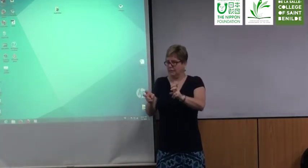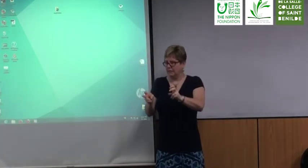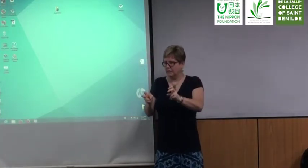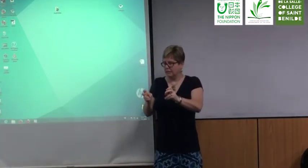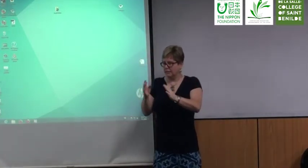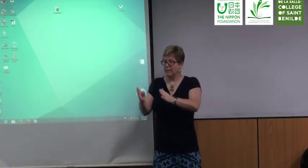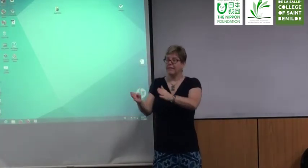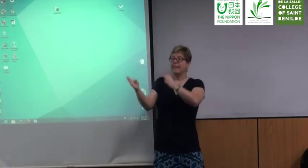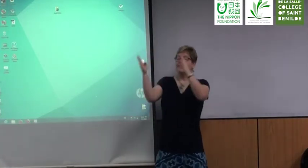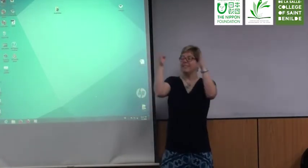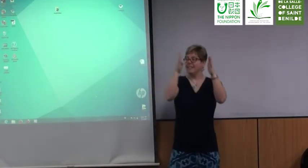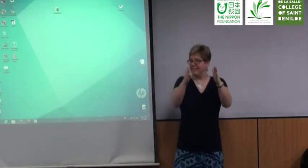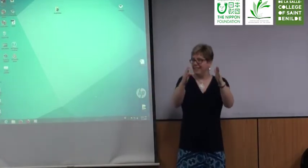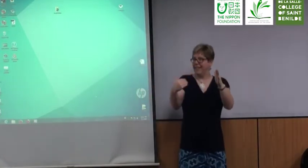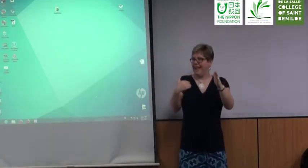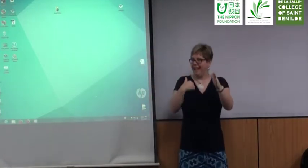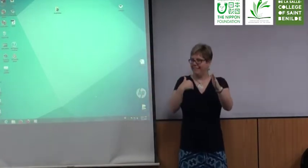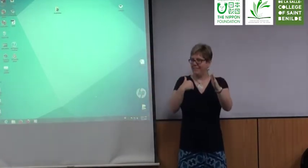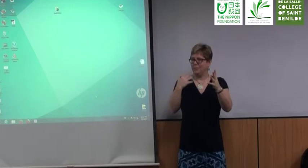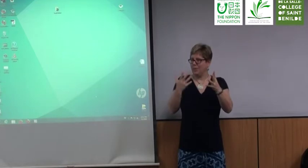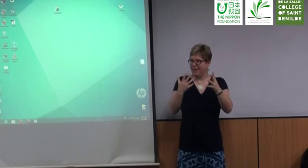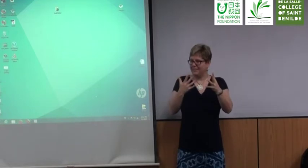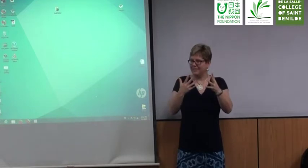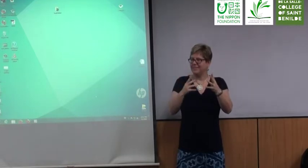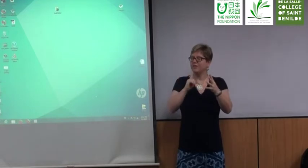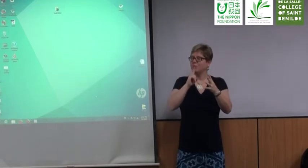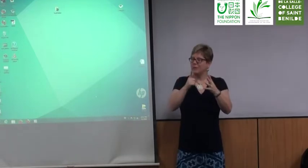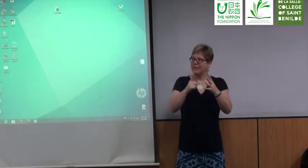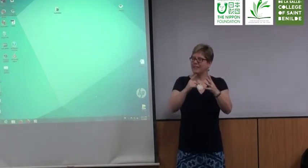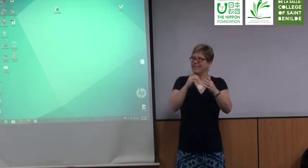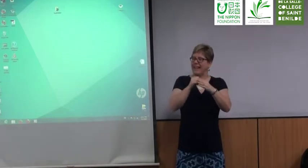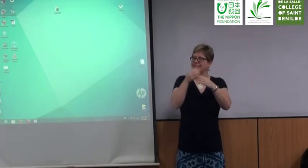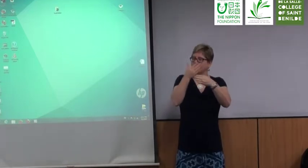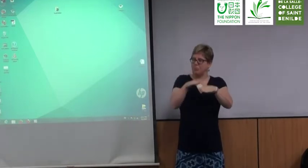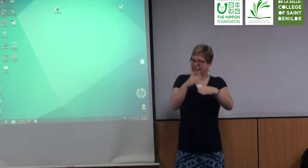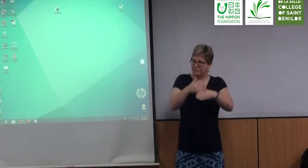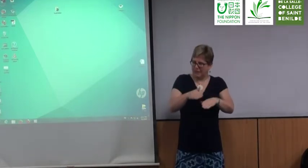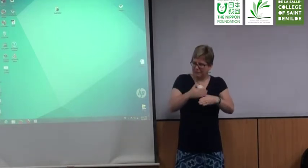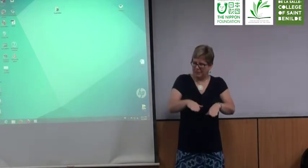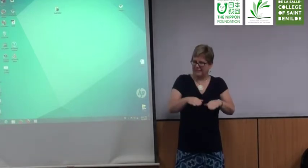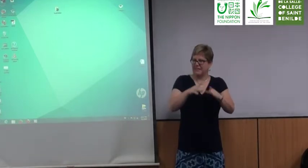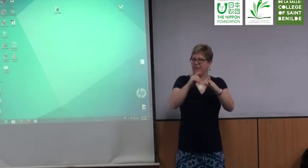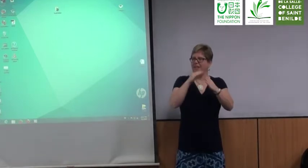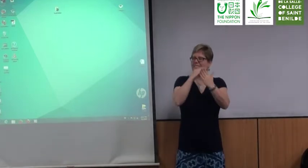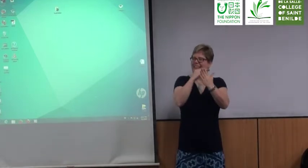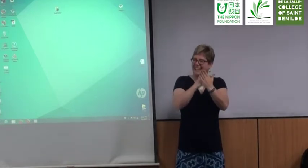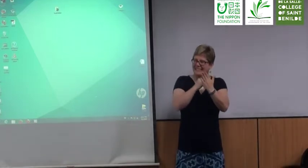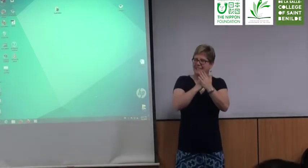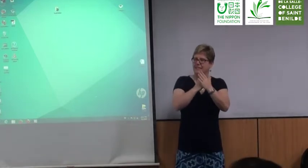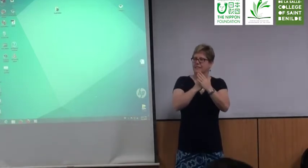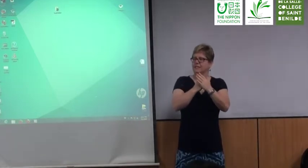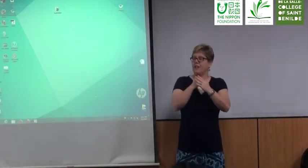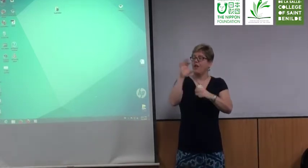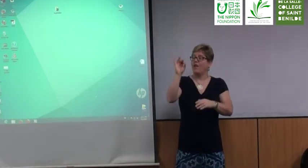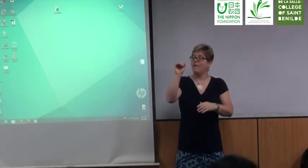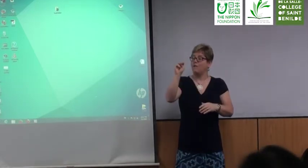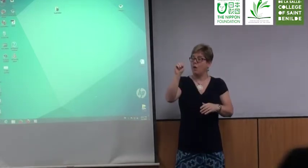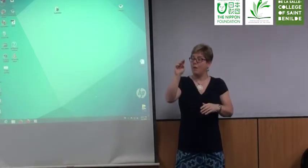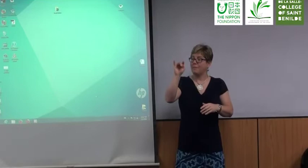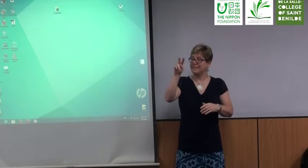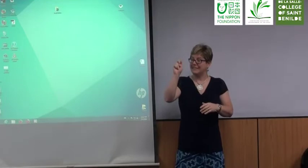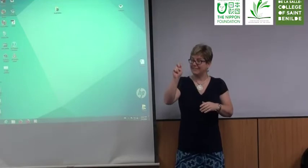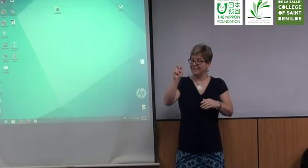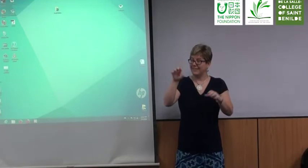basically we have a general sense of what those topics are. And then we broke those down